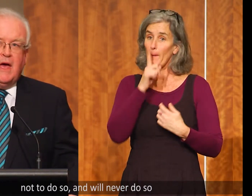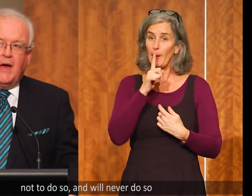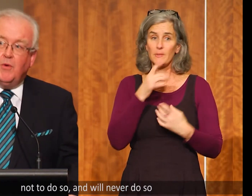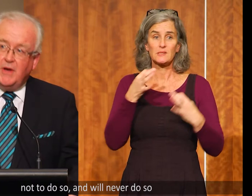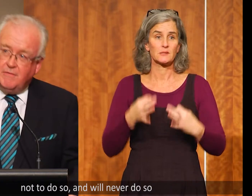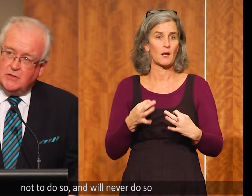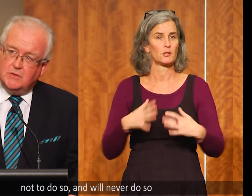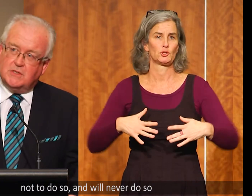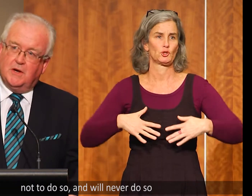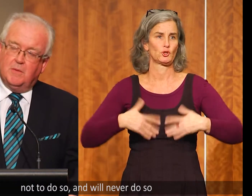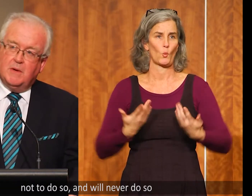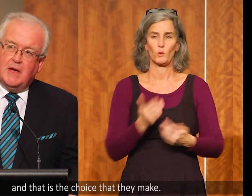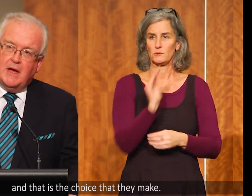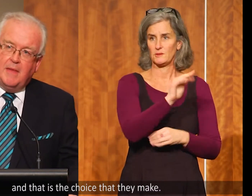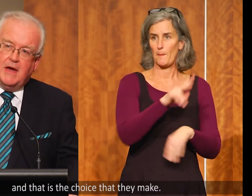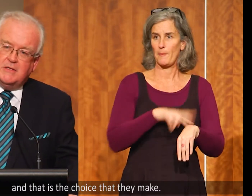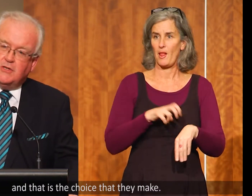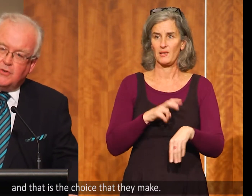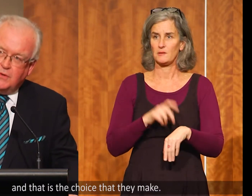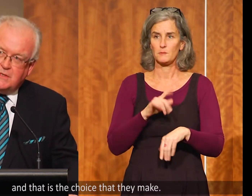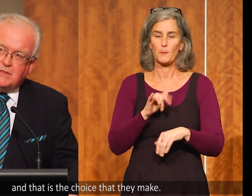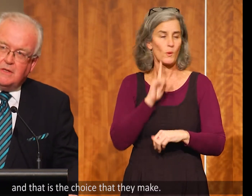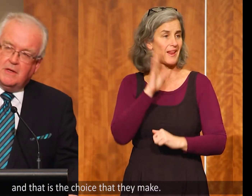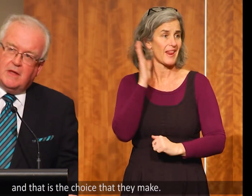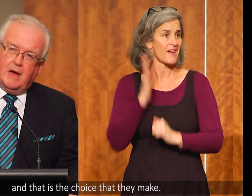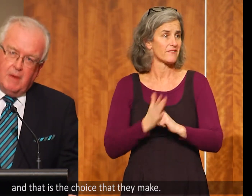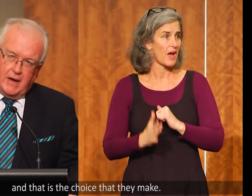so and will never do so, and that is a